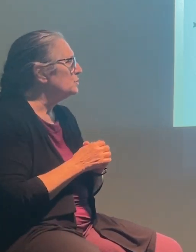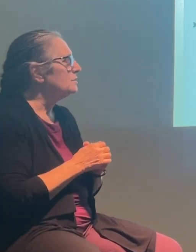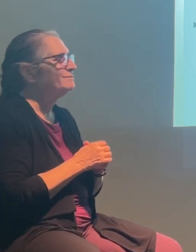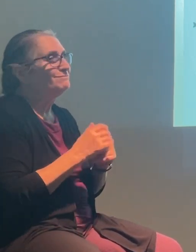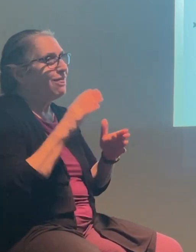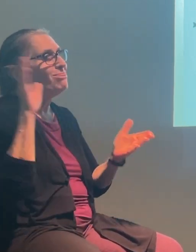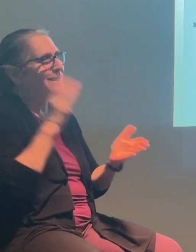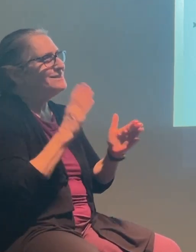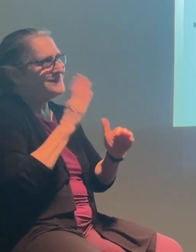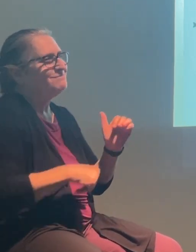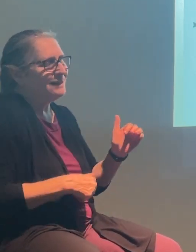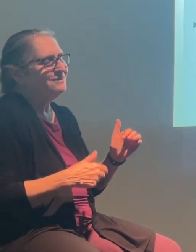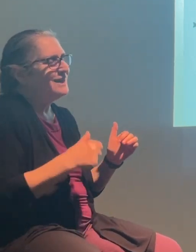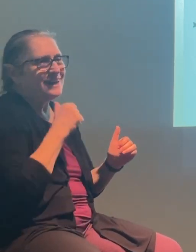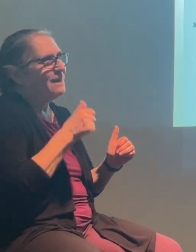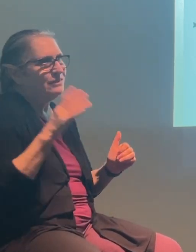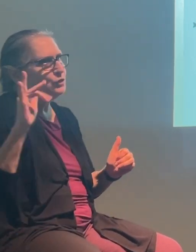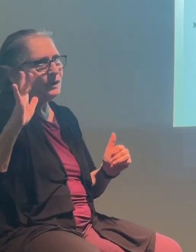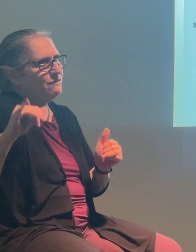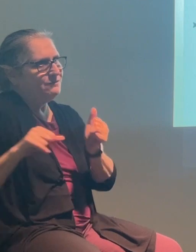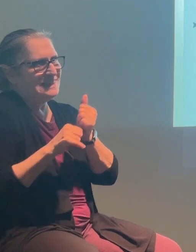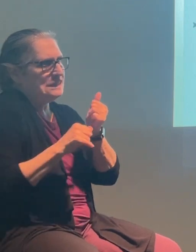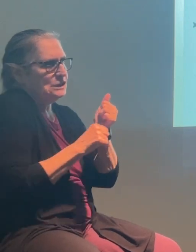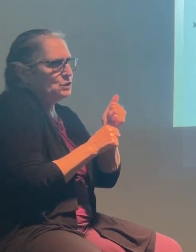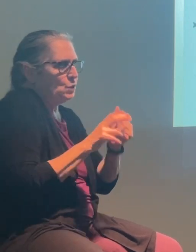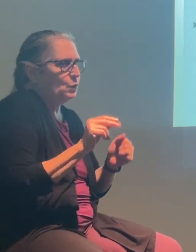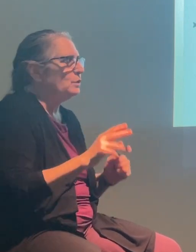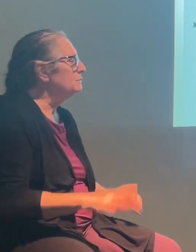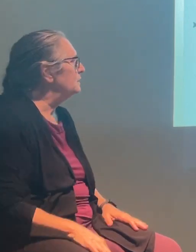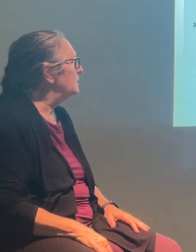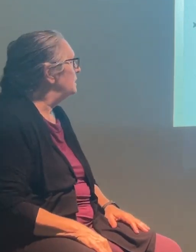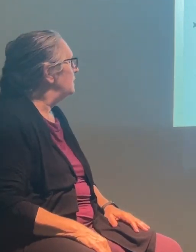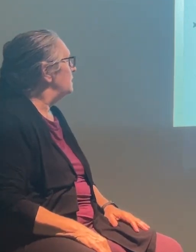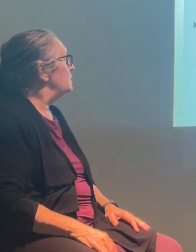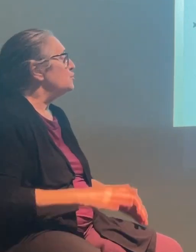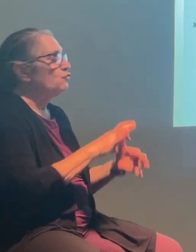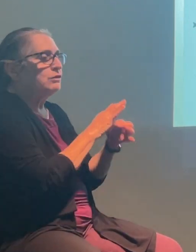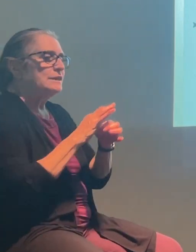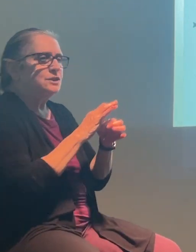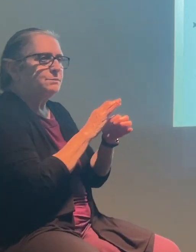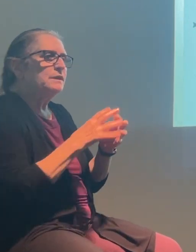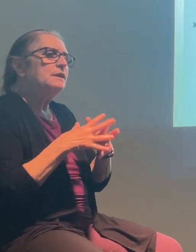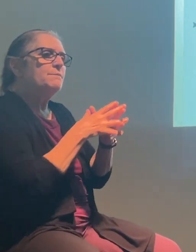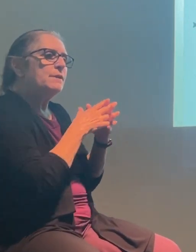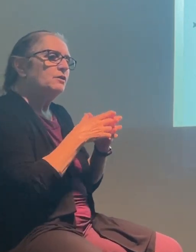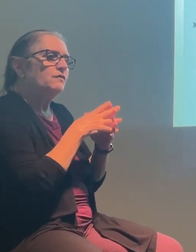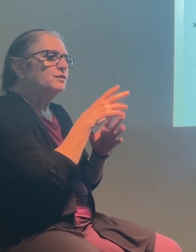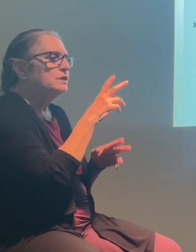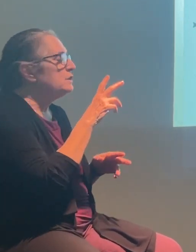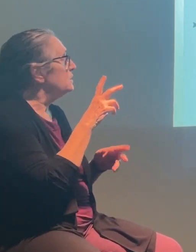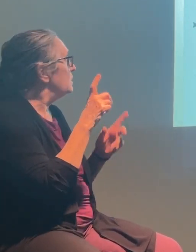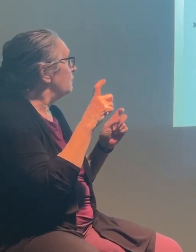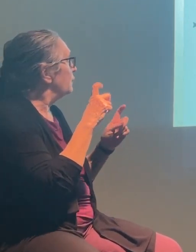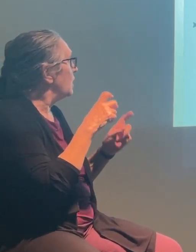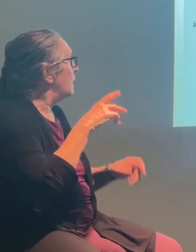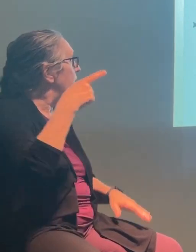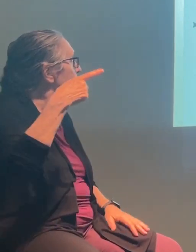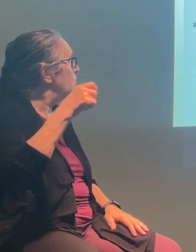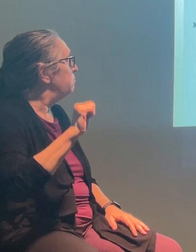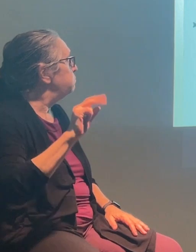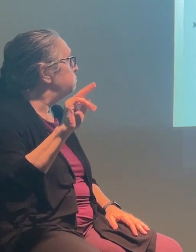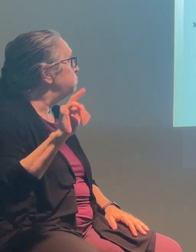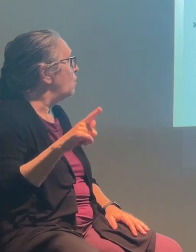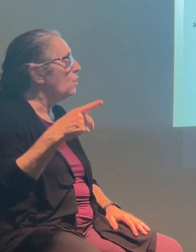So, yeah, because there was a lot. So the relationship between the American photographer and Paul Poiret became very,